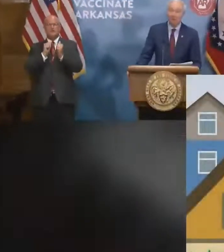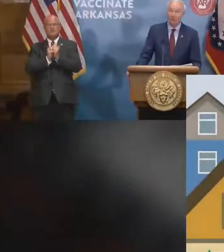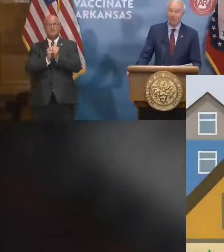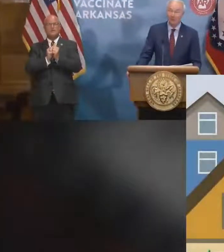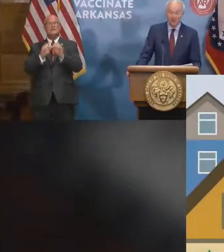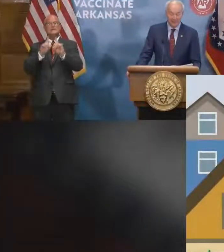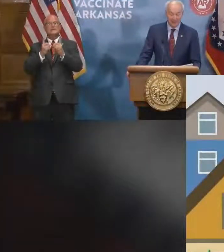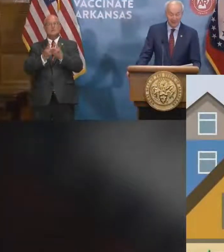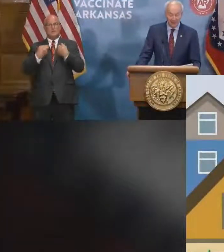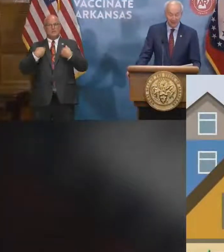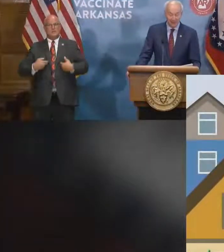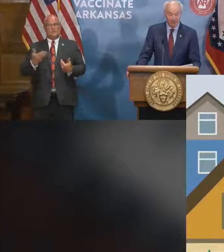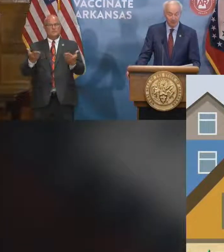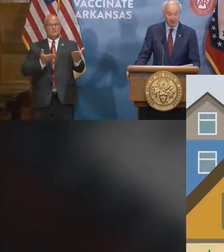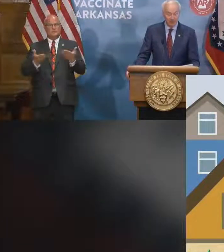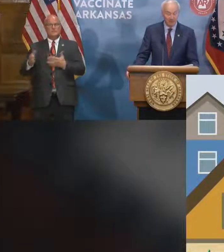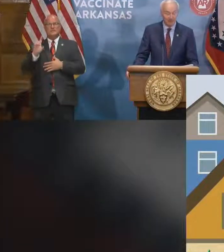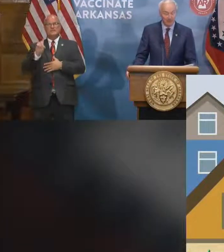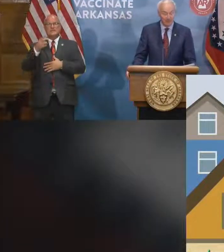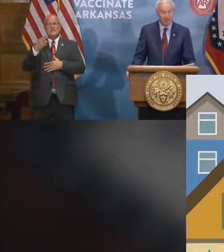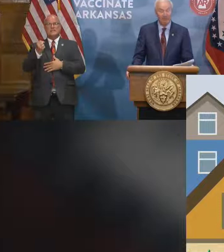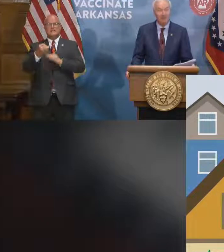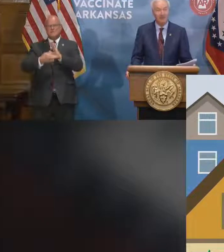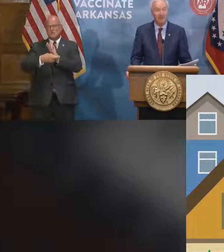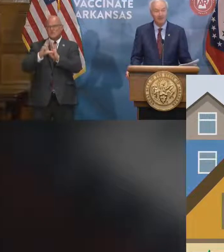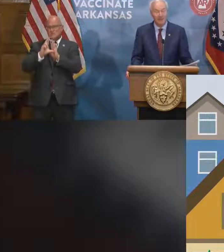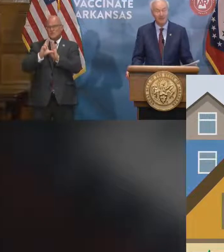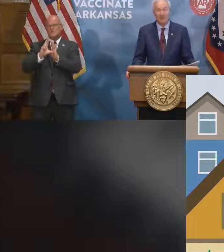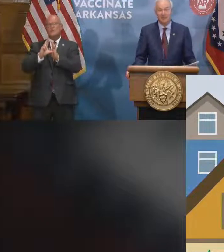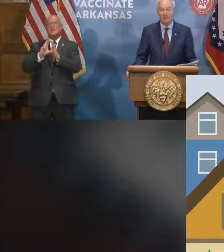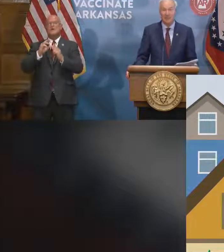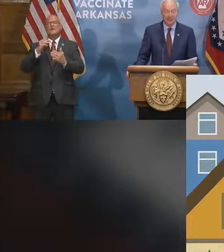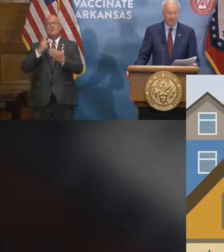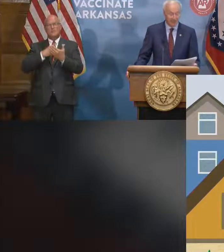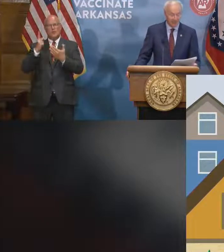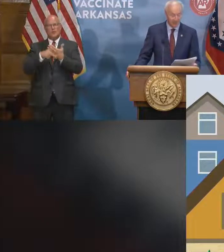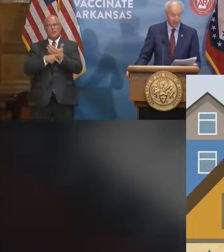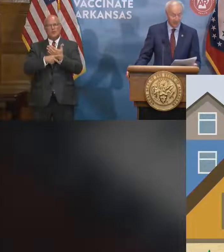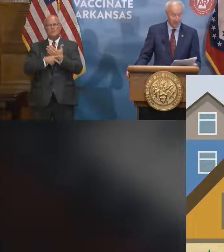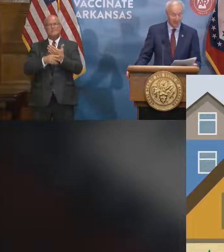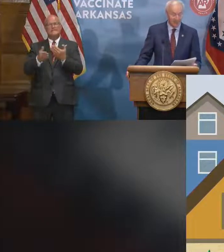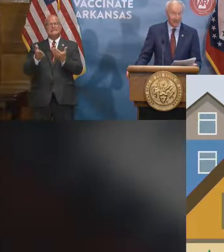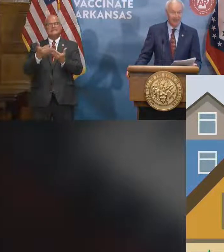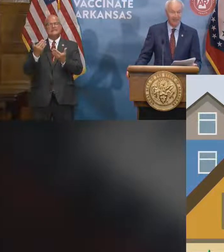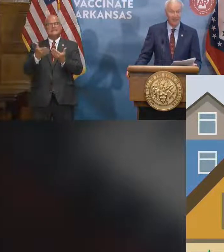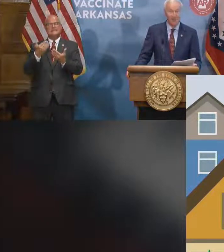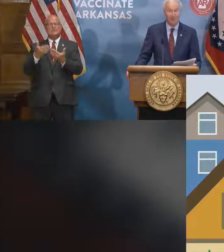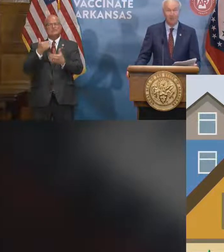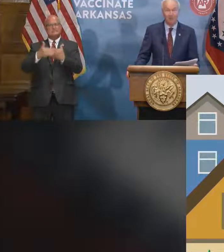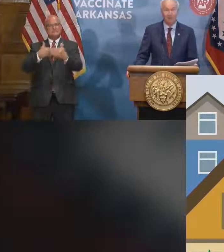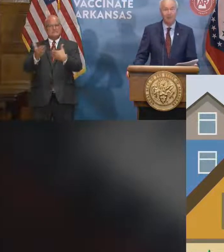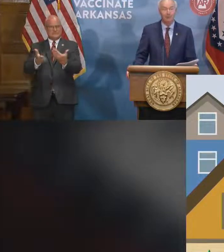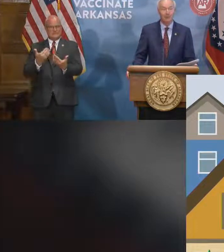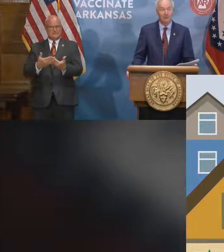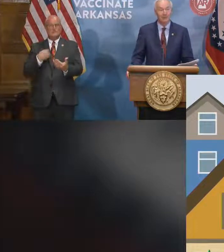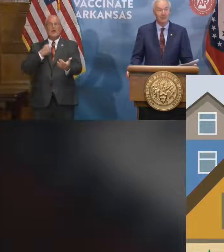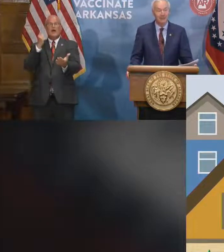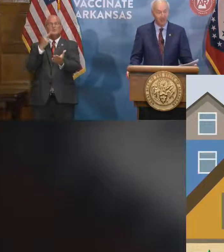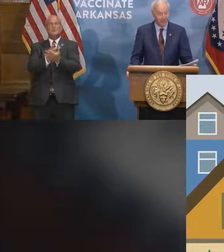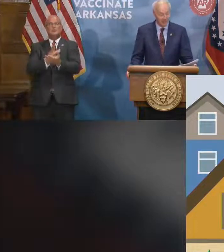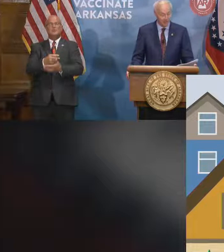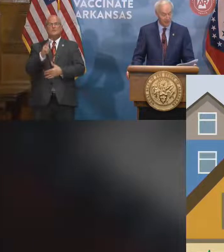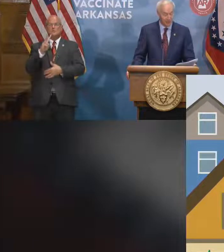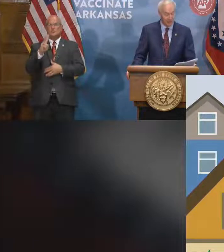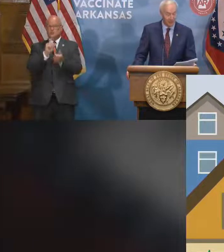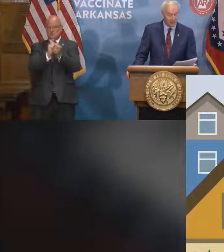to review the assistant program and to simplify the process of documentation. And so I've approved two